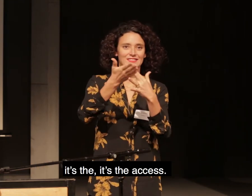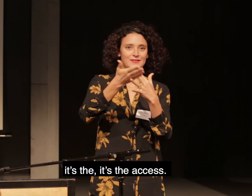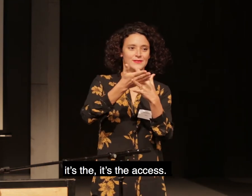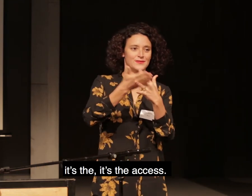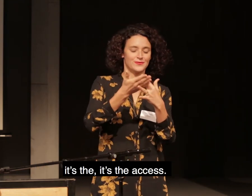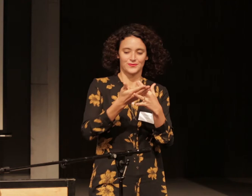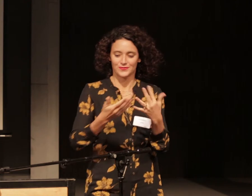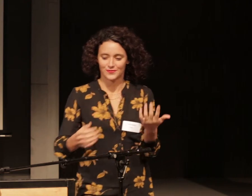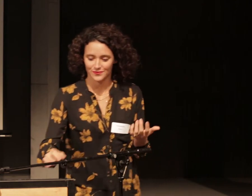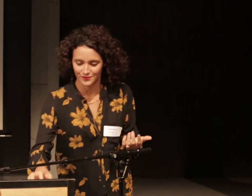It's the access.